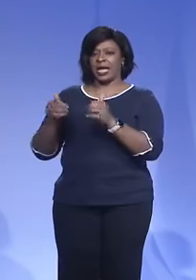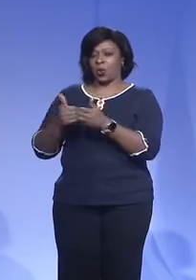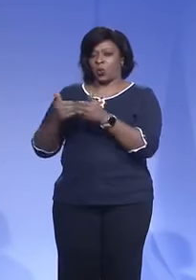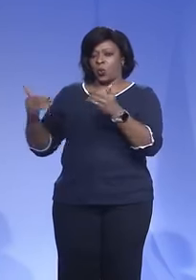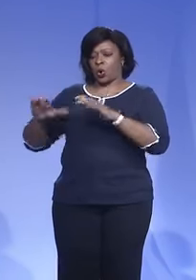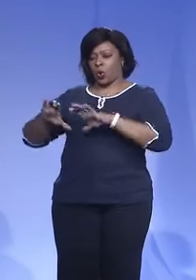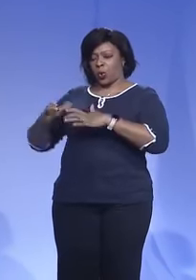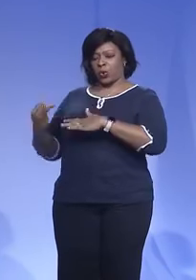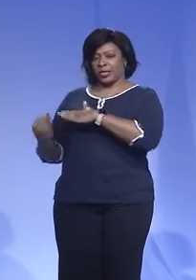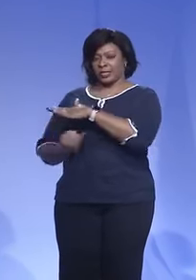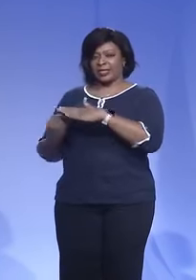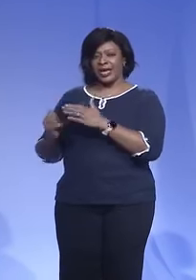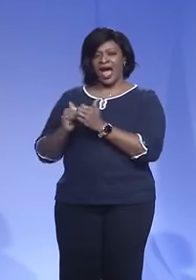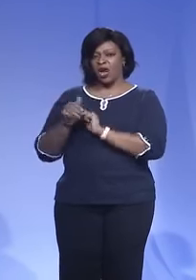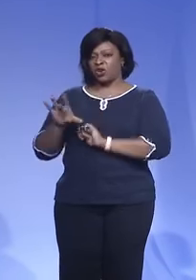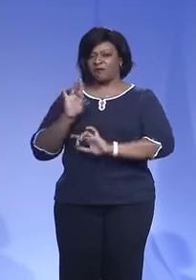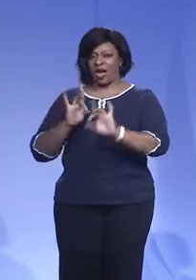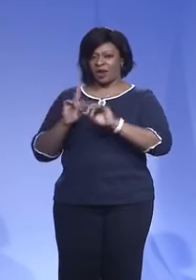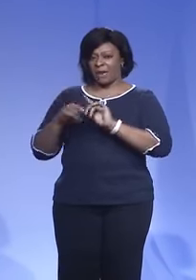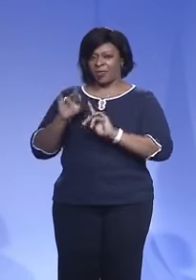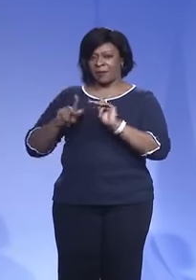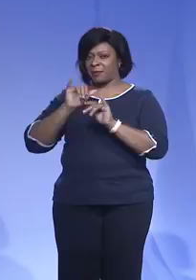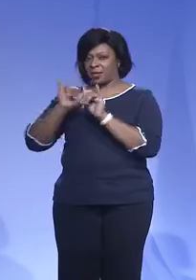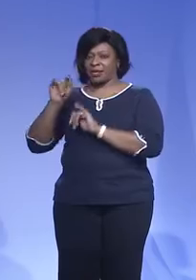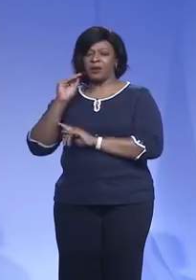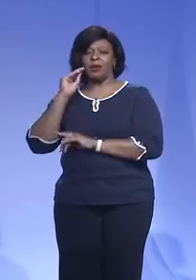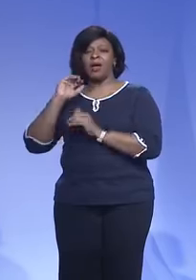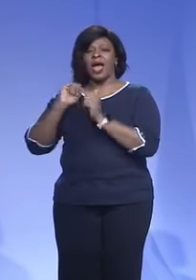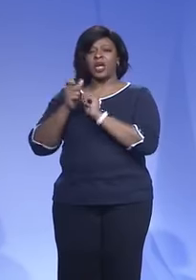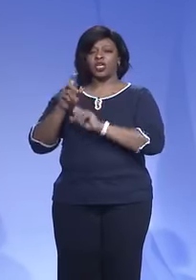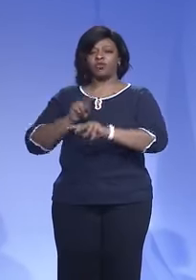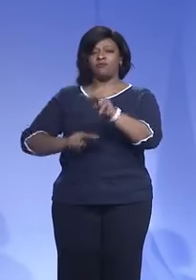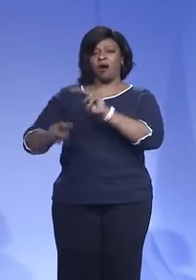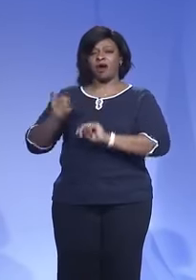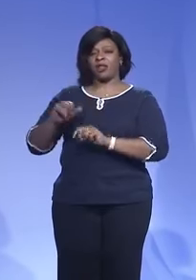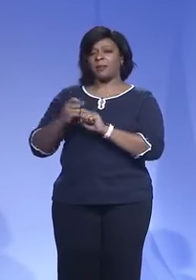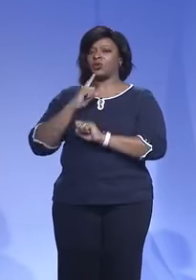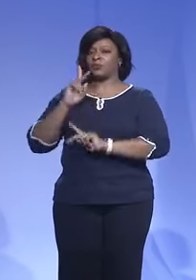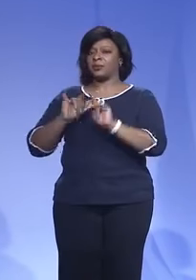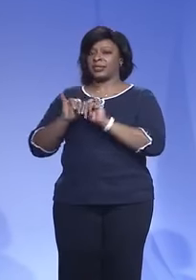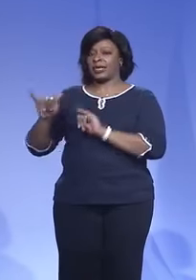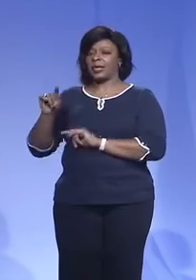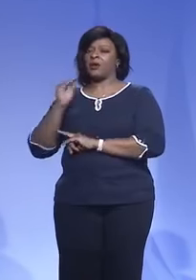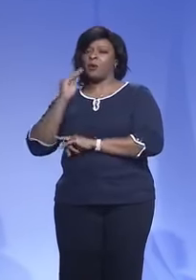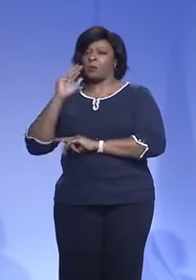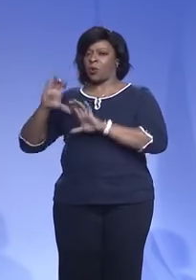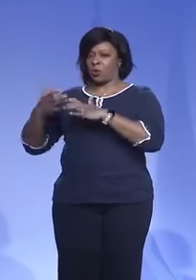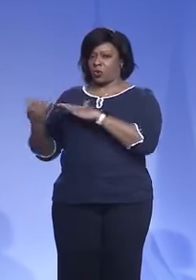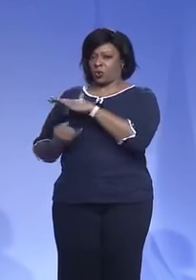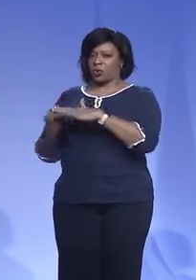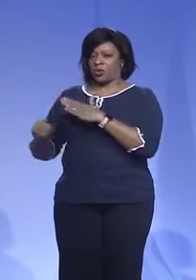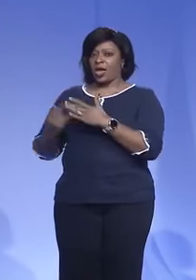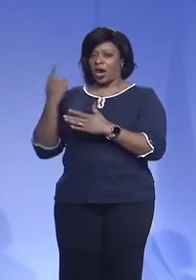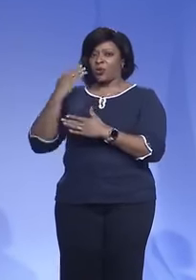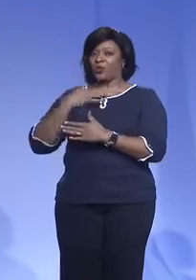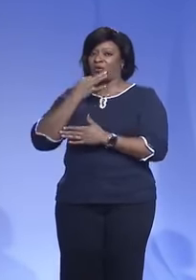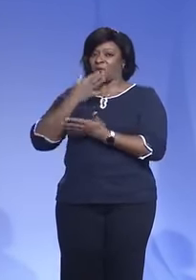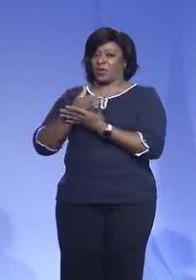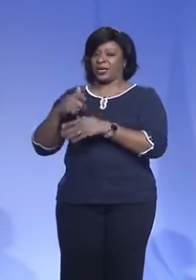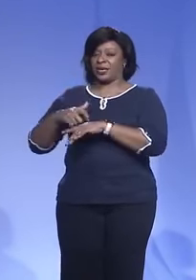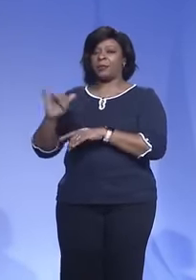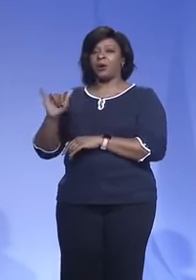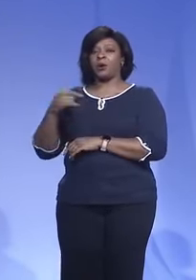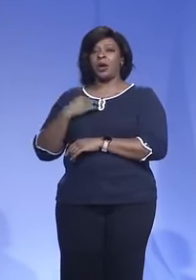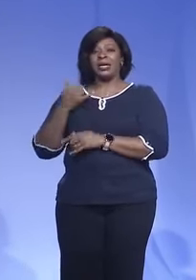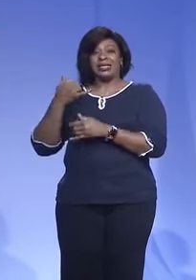wondering, how are you finding out about that? Like, at what level are you able to monitor to ensure that people stay in quarantine? And just because I know we're running out of time, I'm also